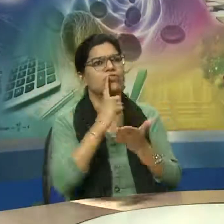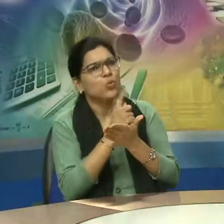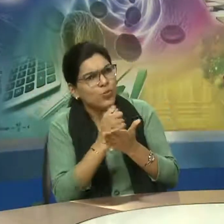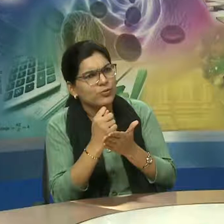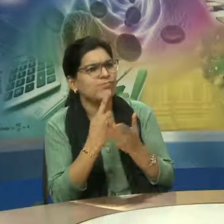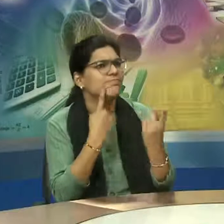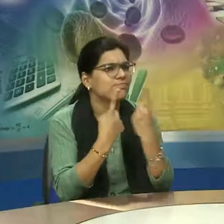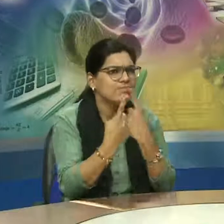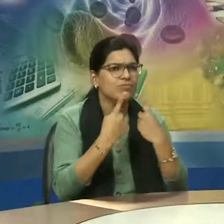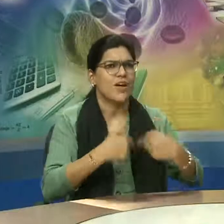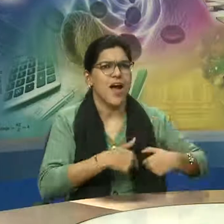he is a